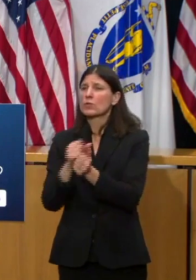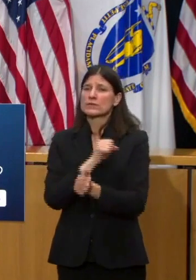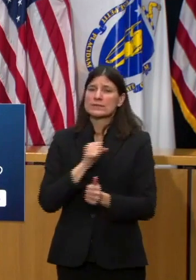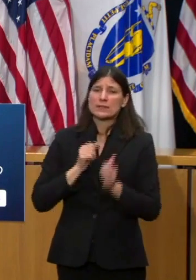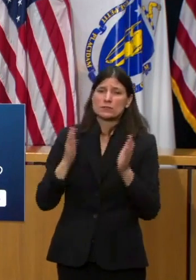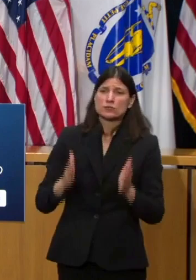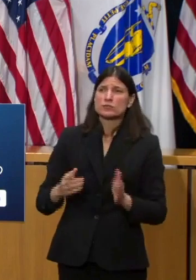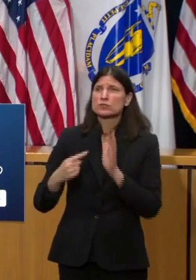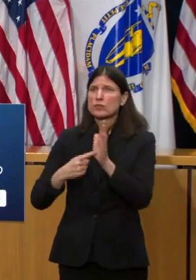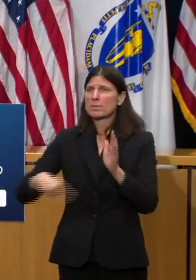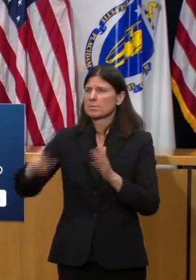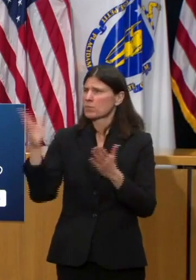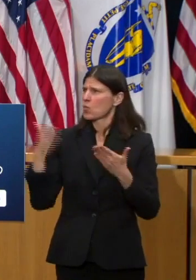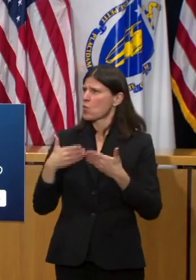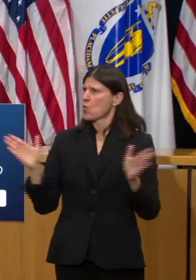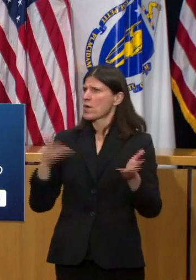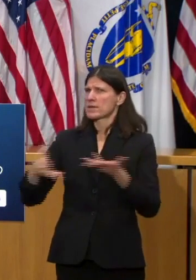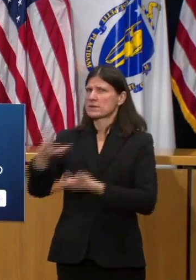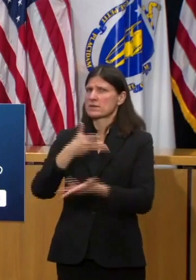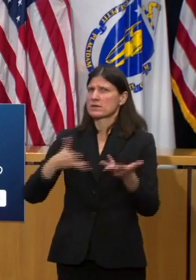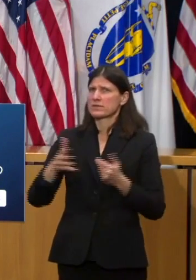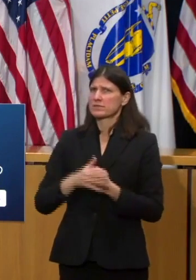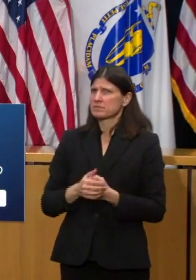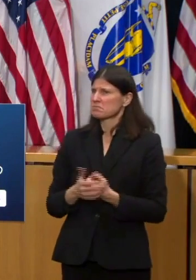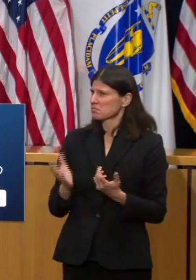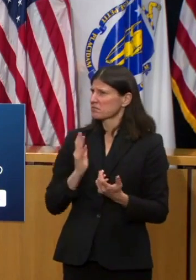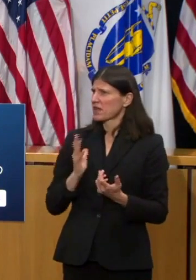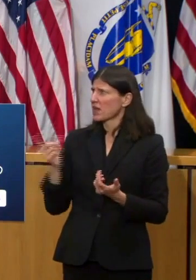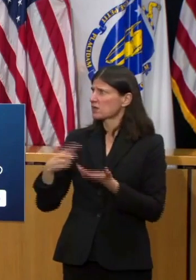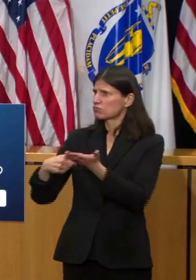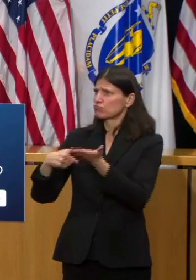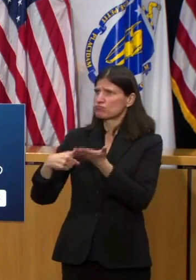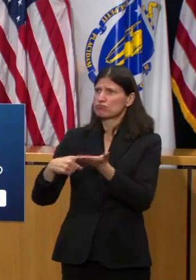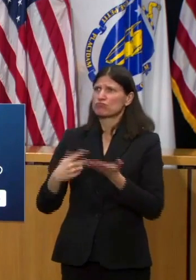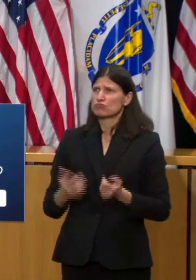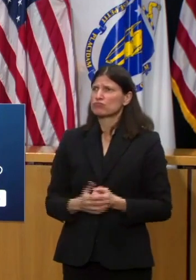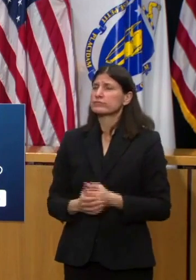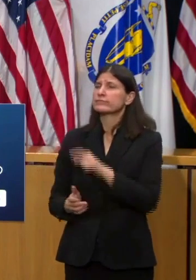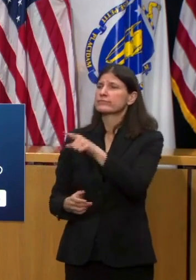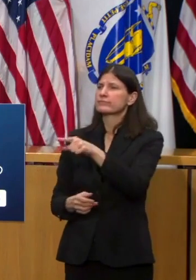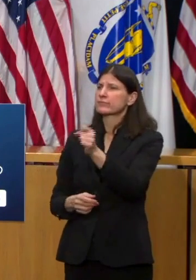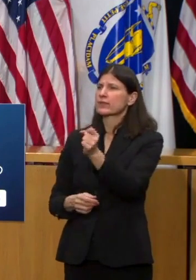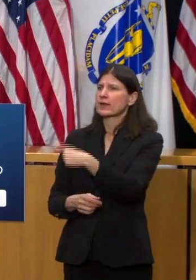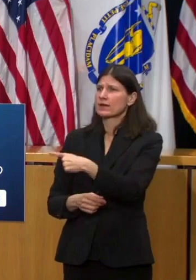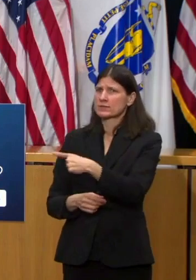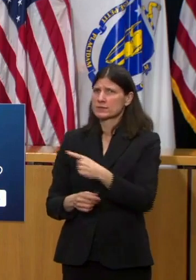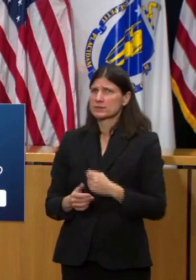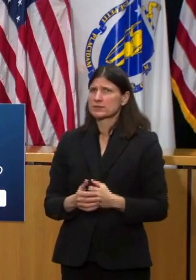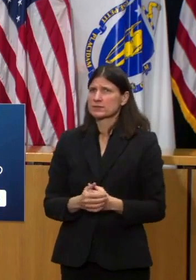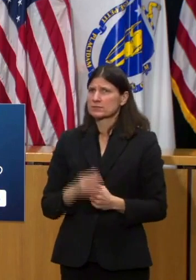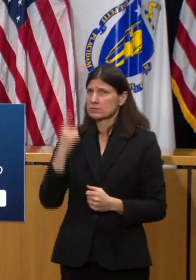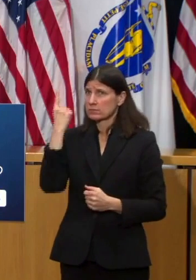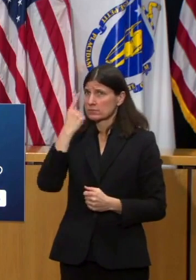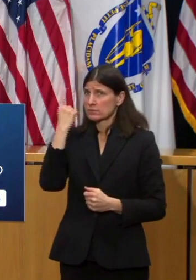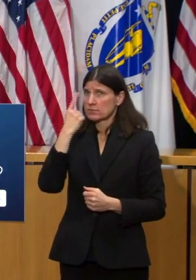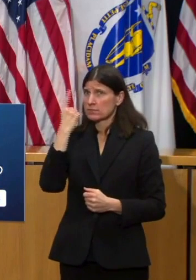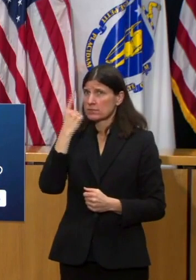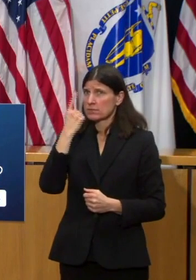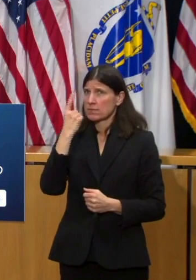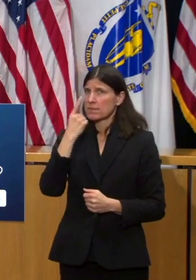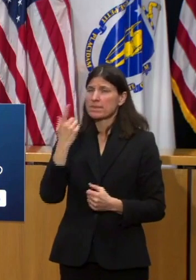about this. The narrative for a while was that Massachusetts trailed the nation in vaccinations, and this was